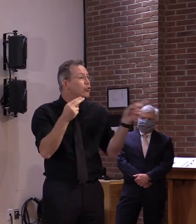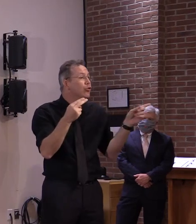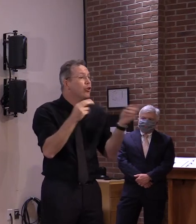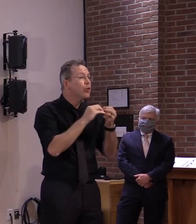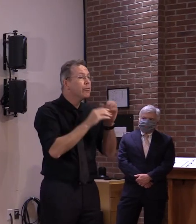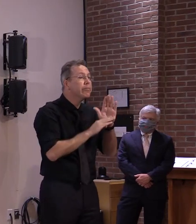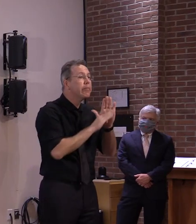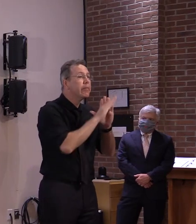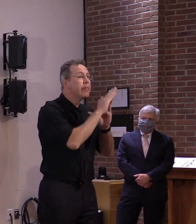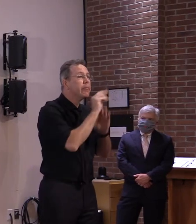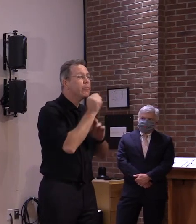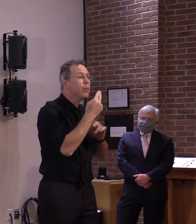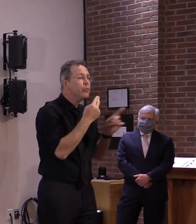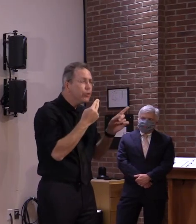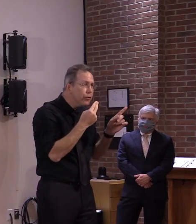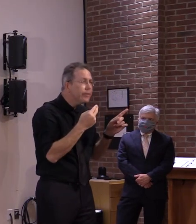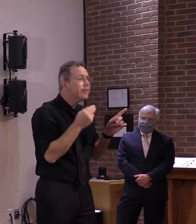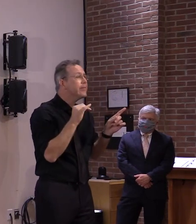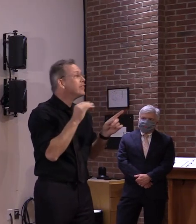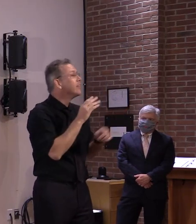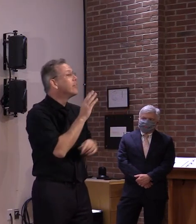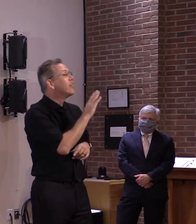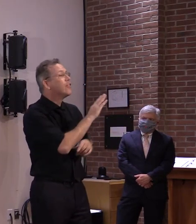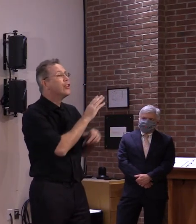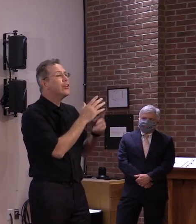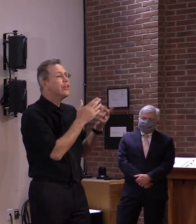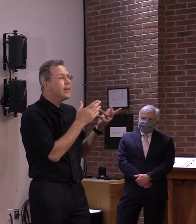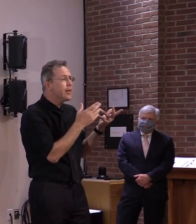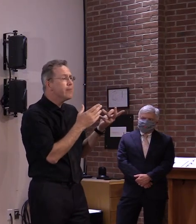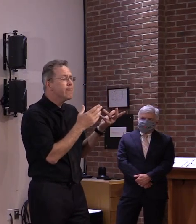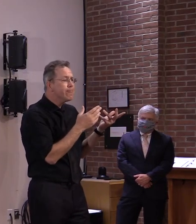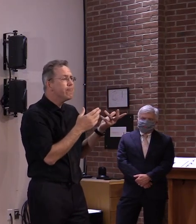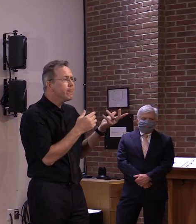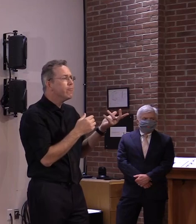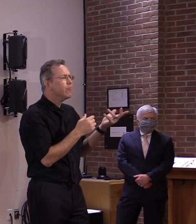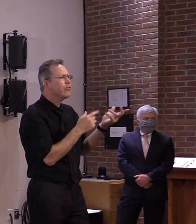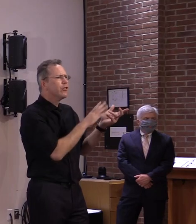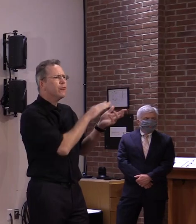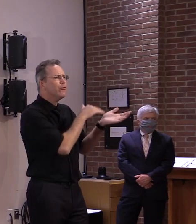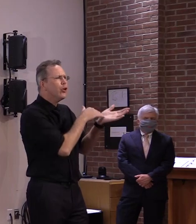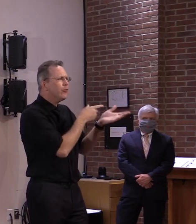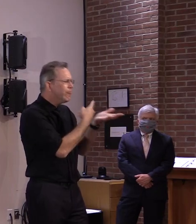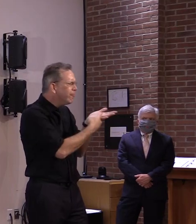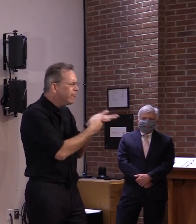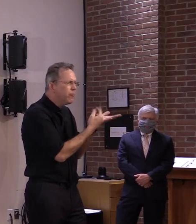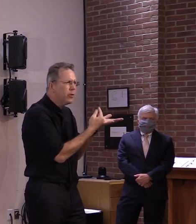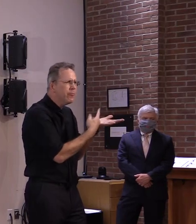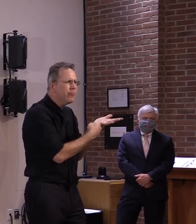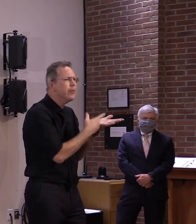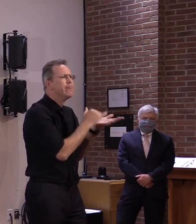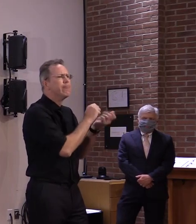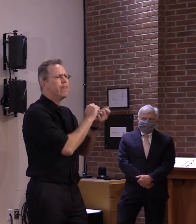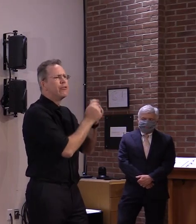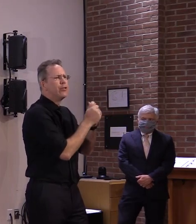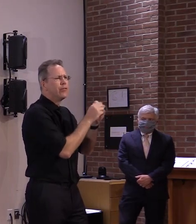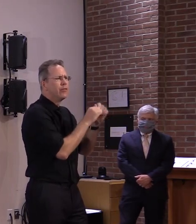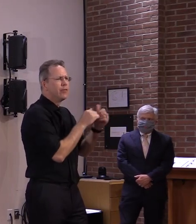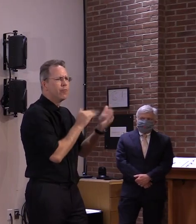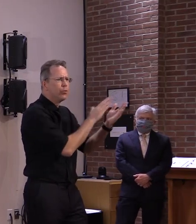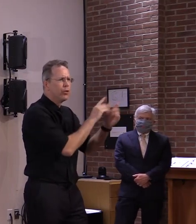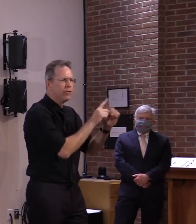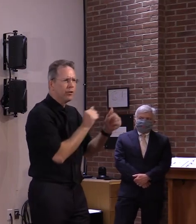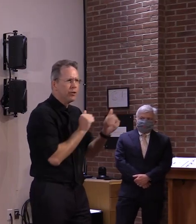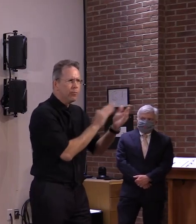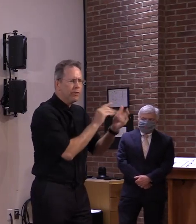state epidemiologist raised the issue of alterations in their travel policy in response. That nothing